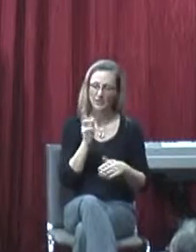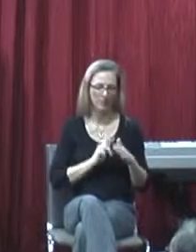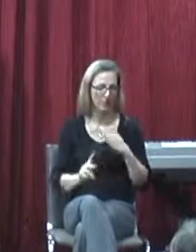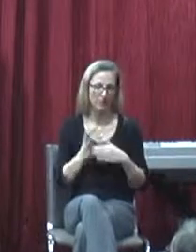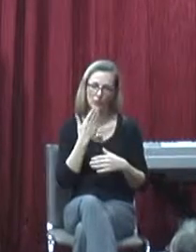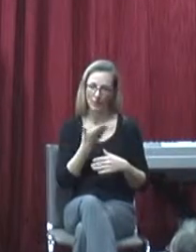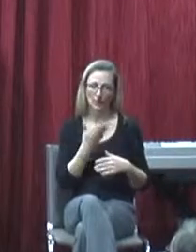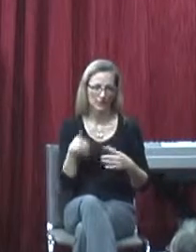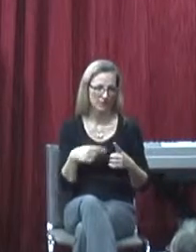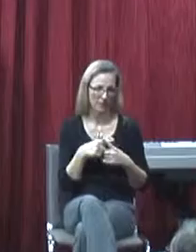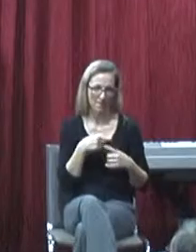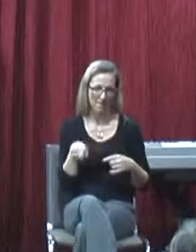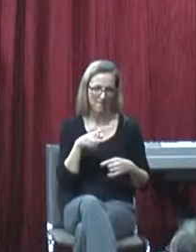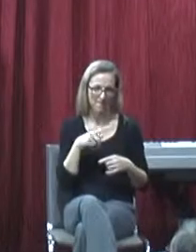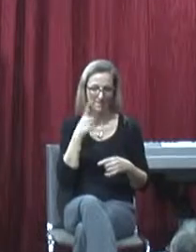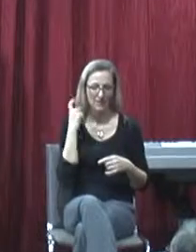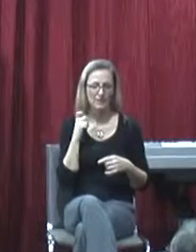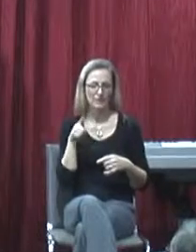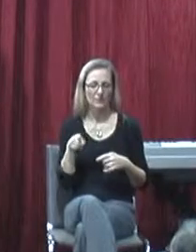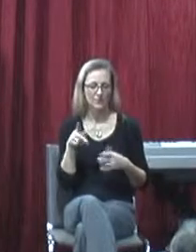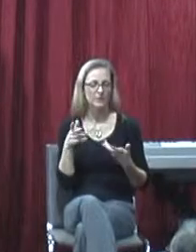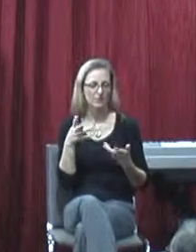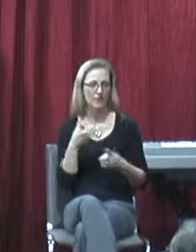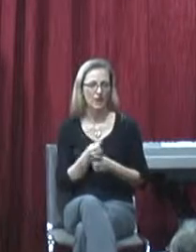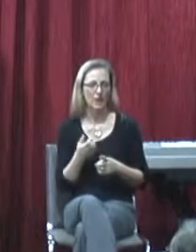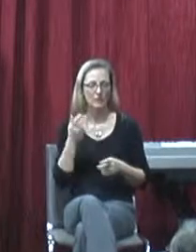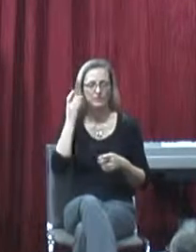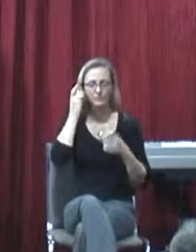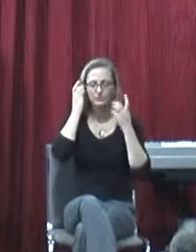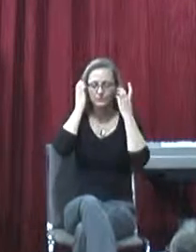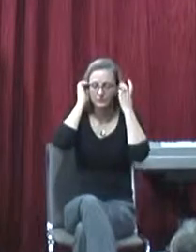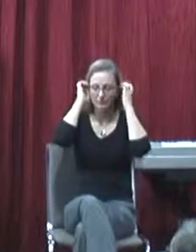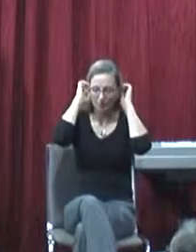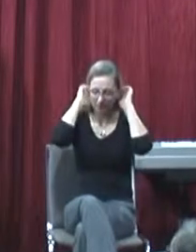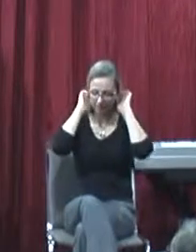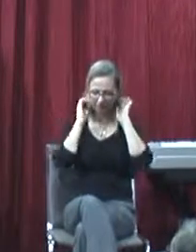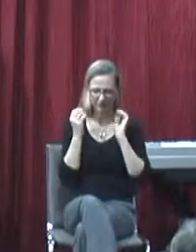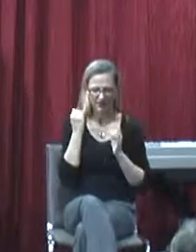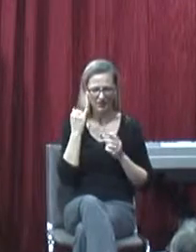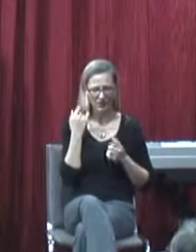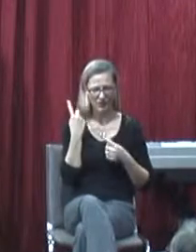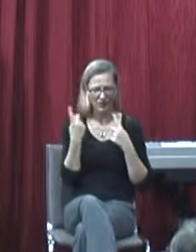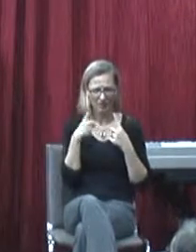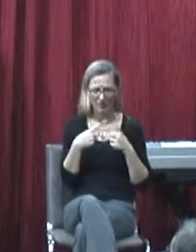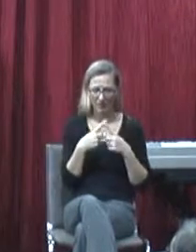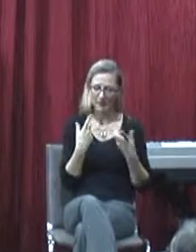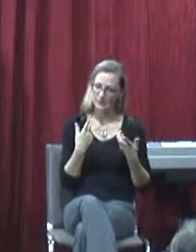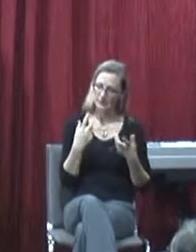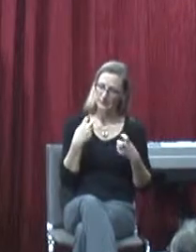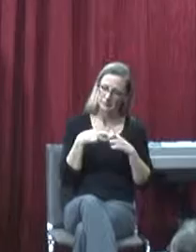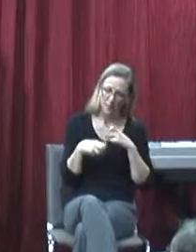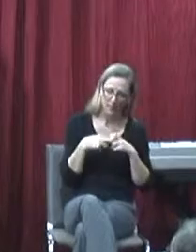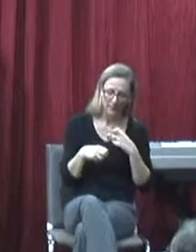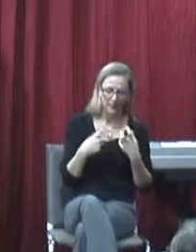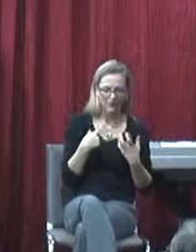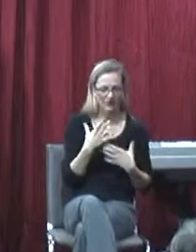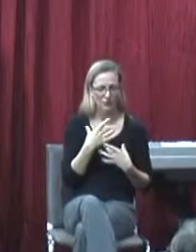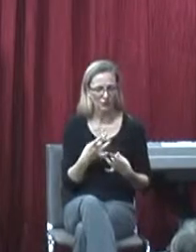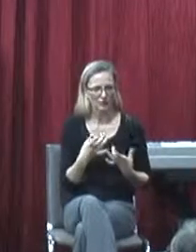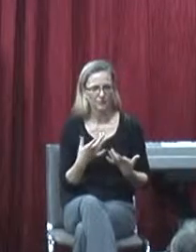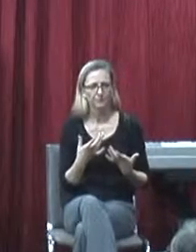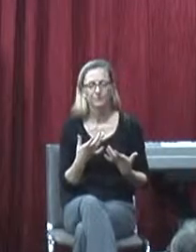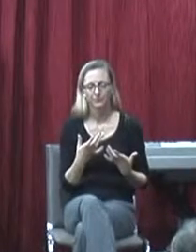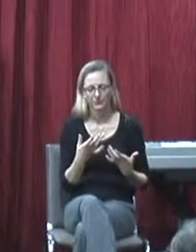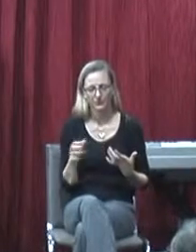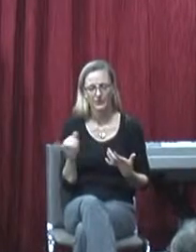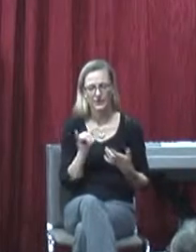about them because of this murderous attack. Now, if we think about this kind of dilemma, it was interesting to me. This is the